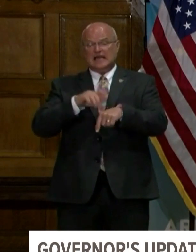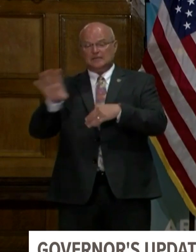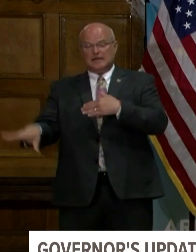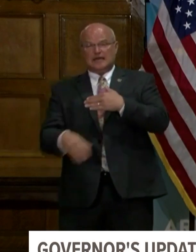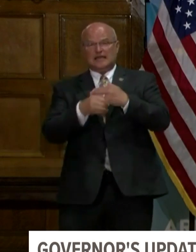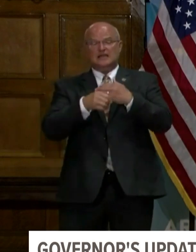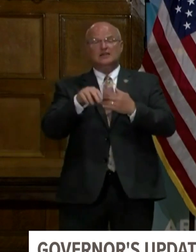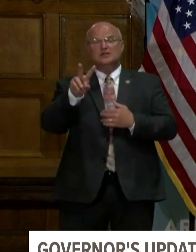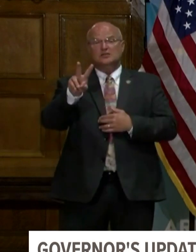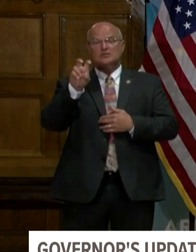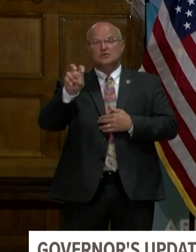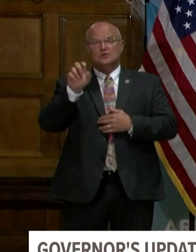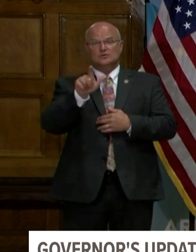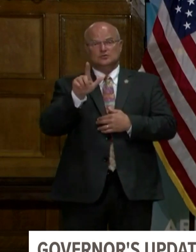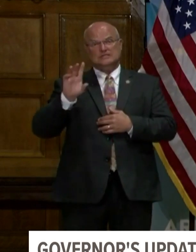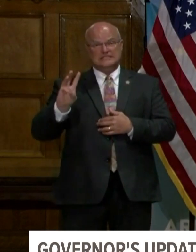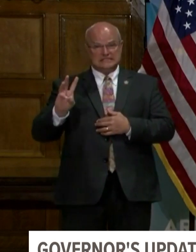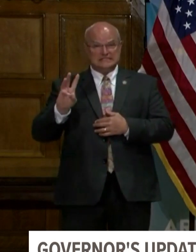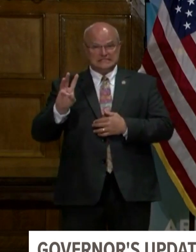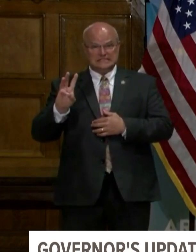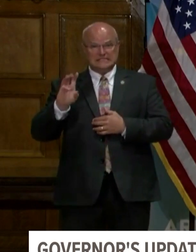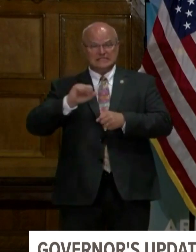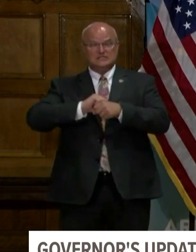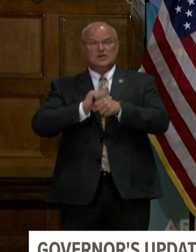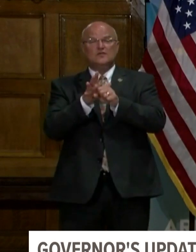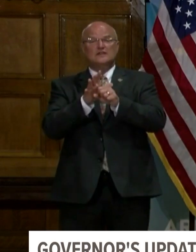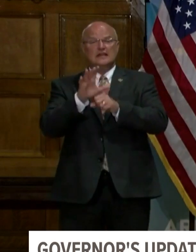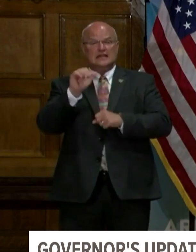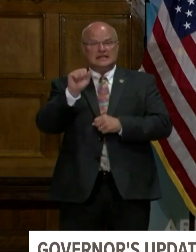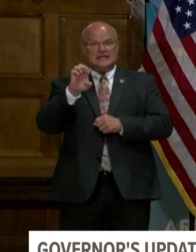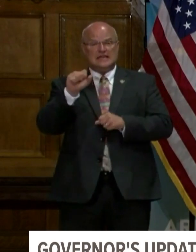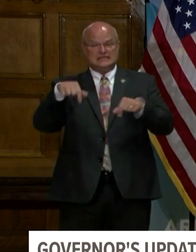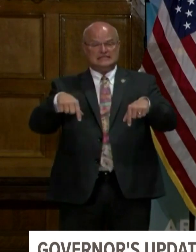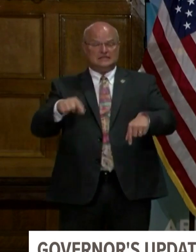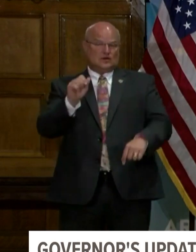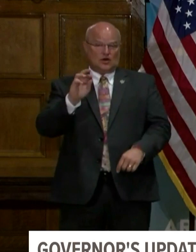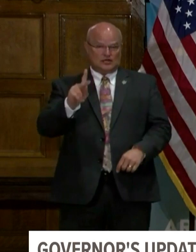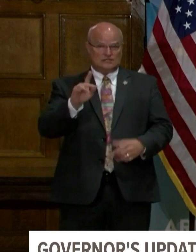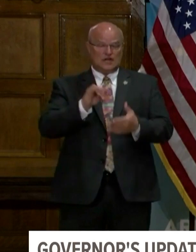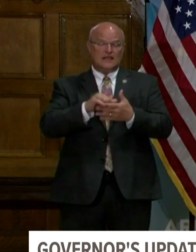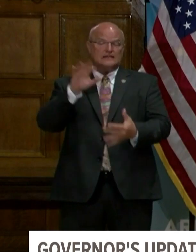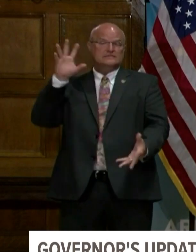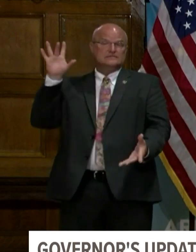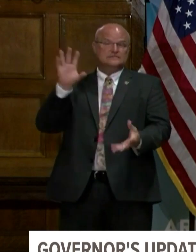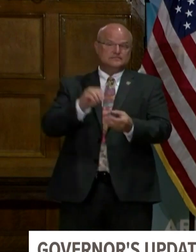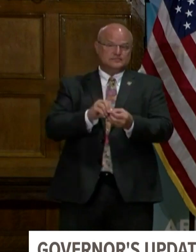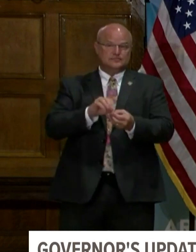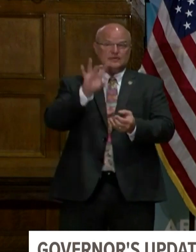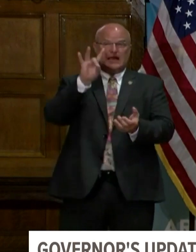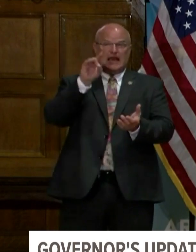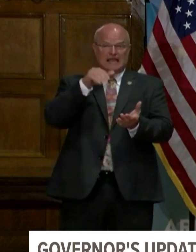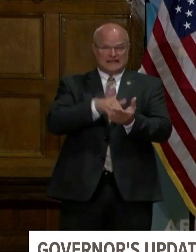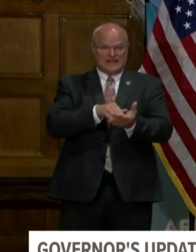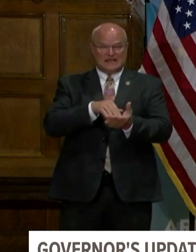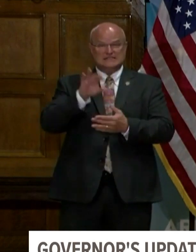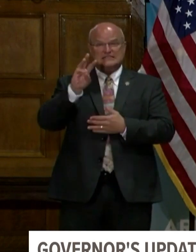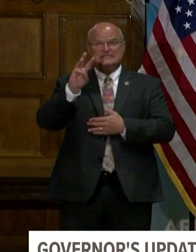an additional 226 COVID-19 cases in Arkansas. That brings us to